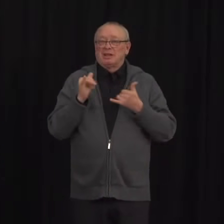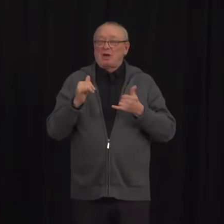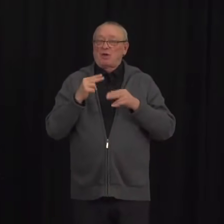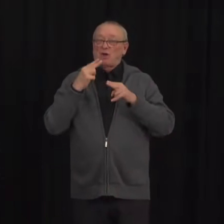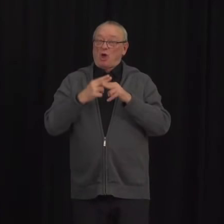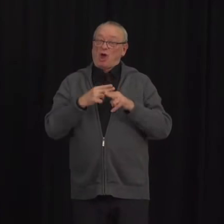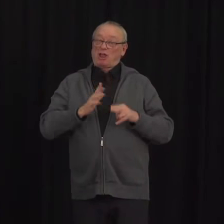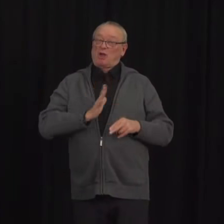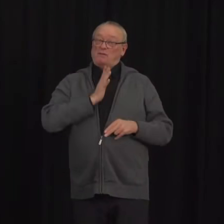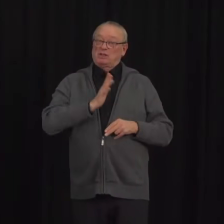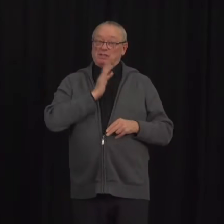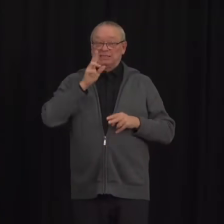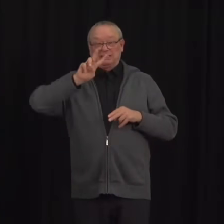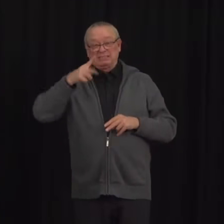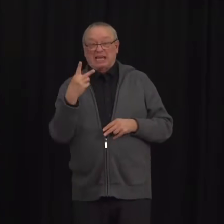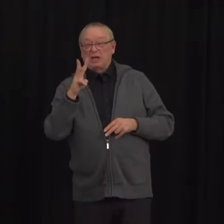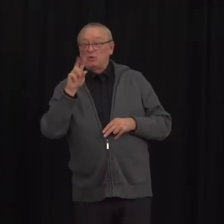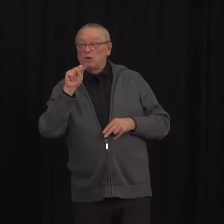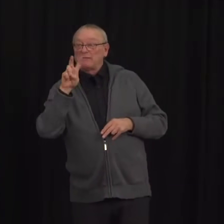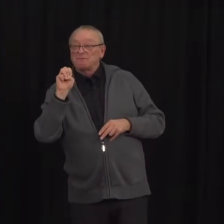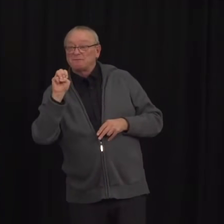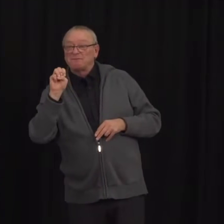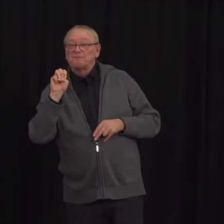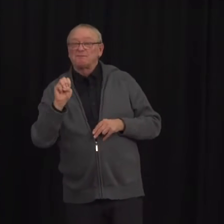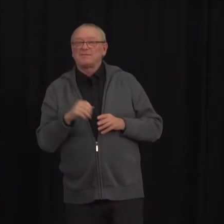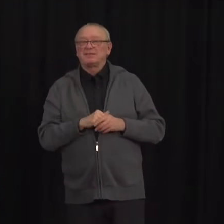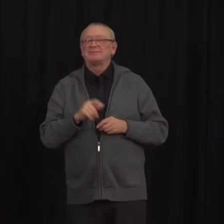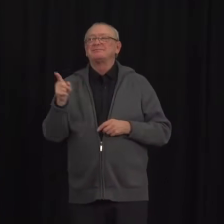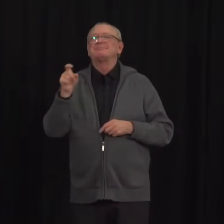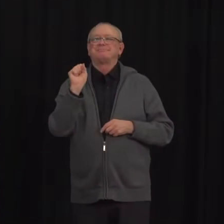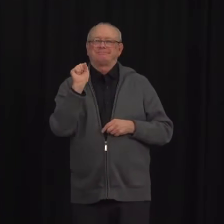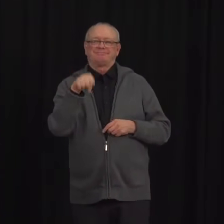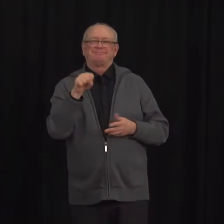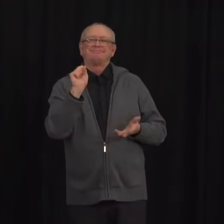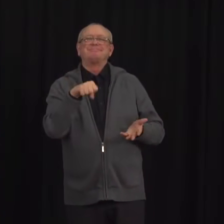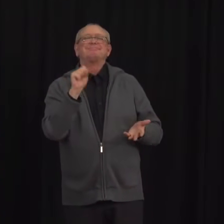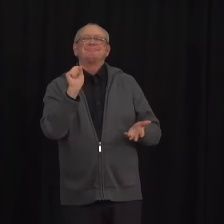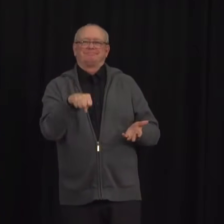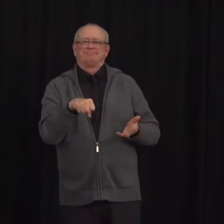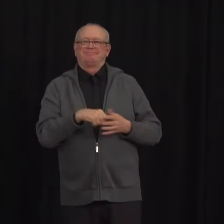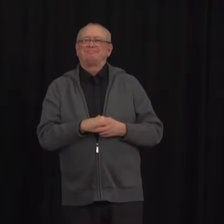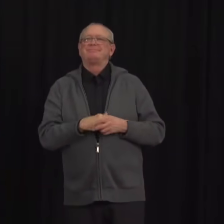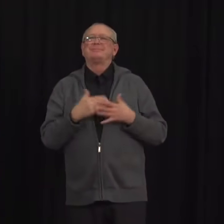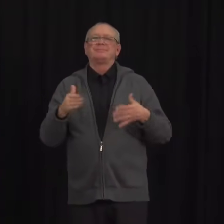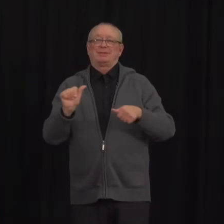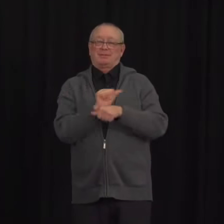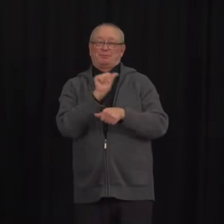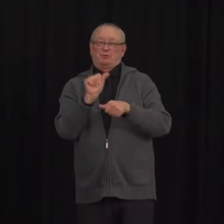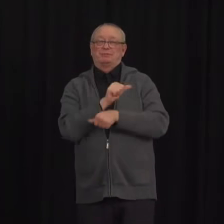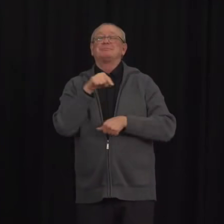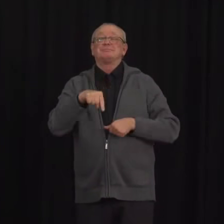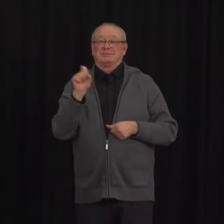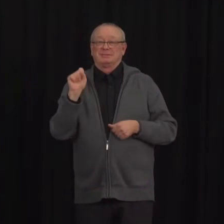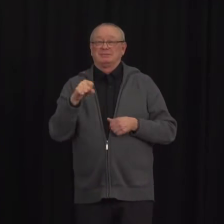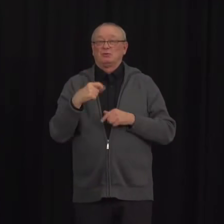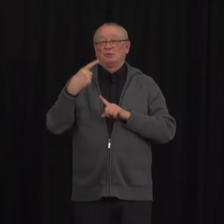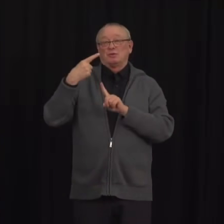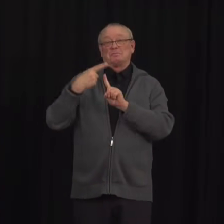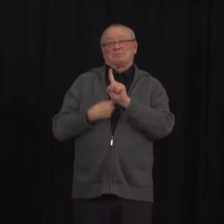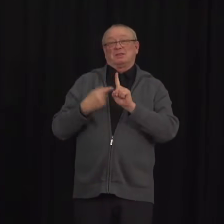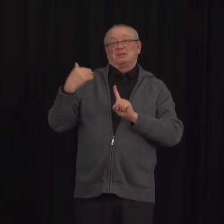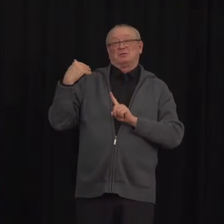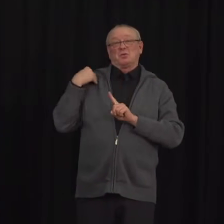Alberta? I would say yes, we are in a second wave at this point in time. About a month ago when we were looking at